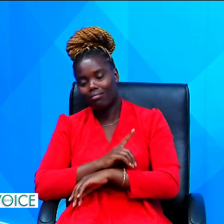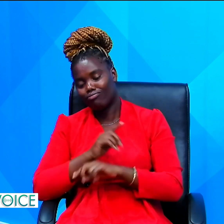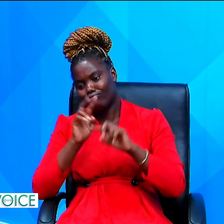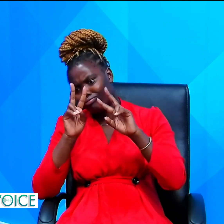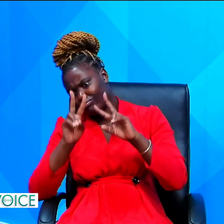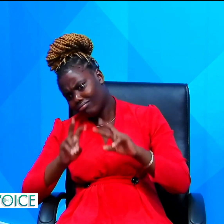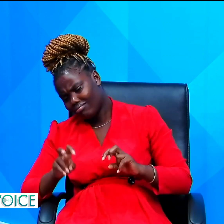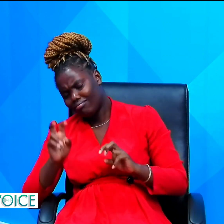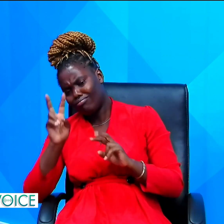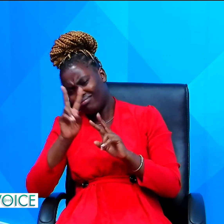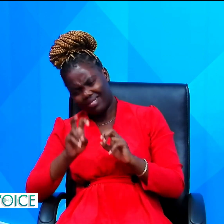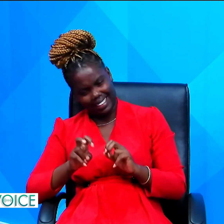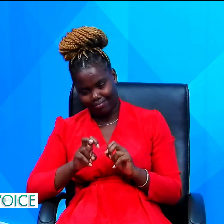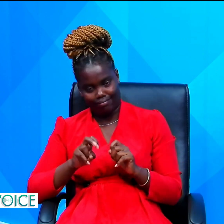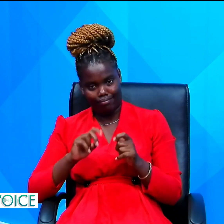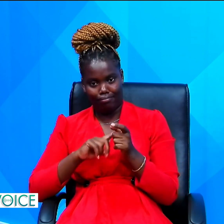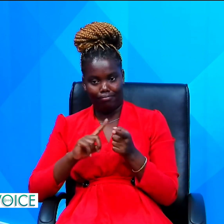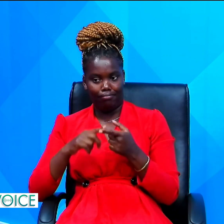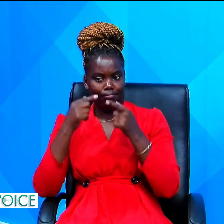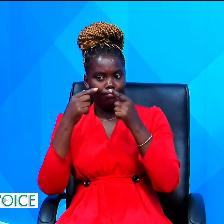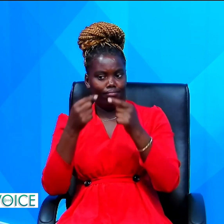the doctor kept checking on her,